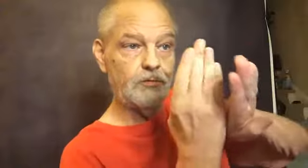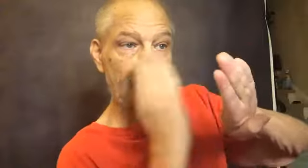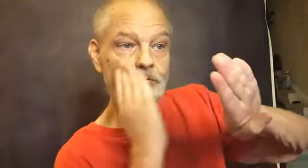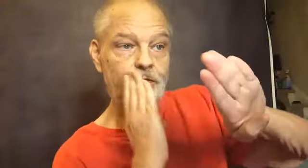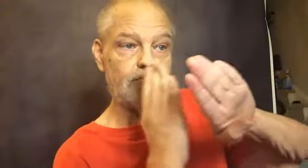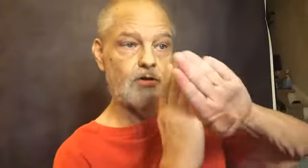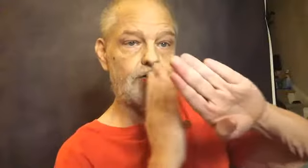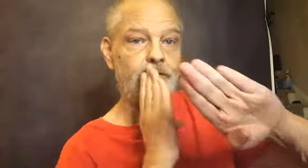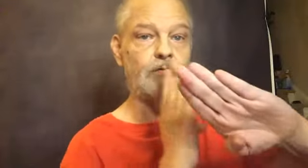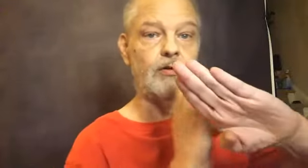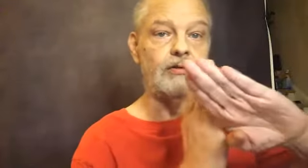It's hard to do.